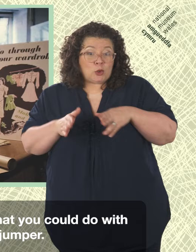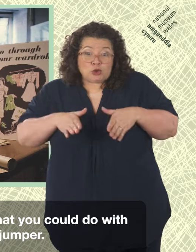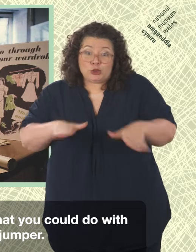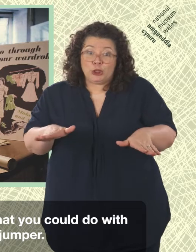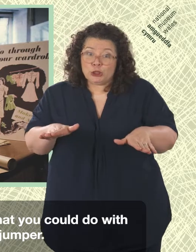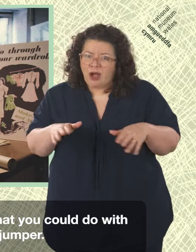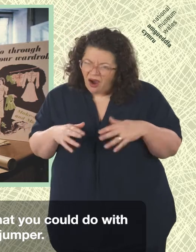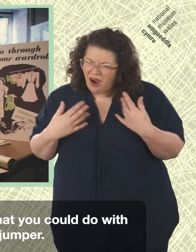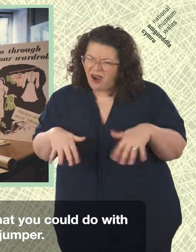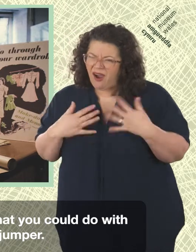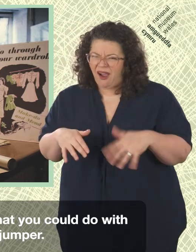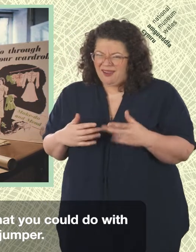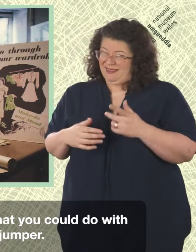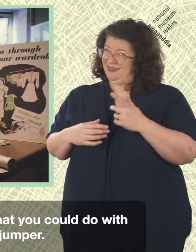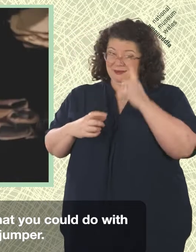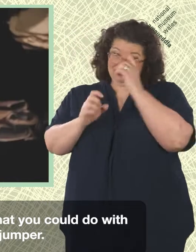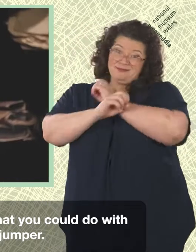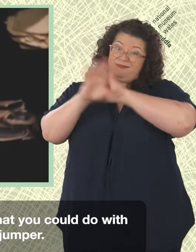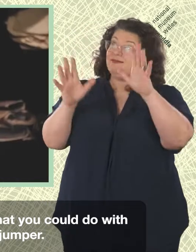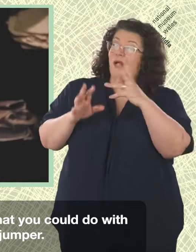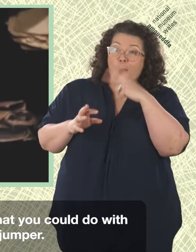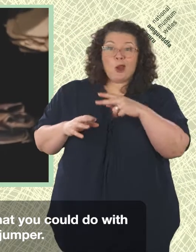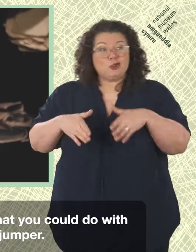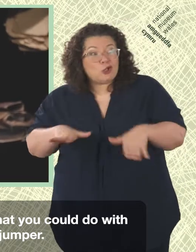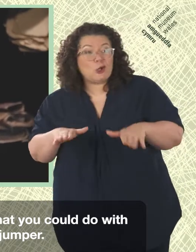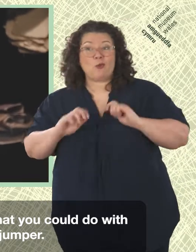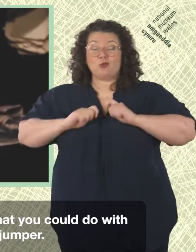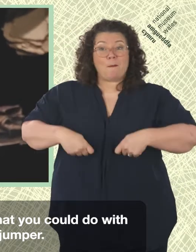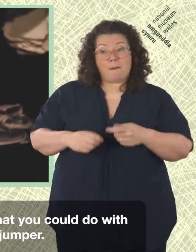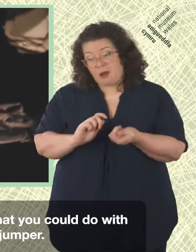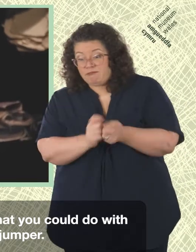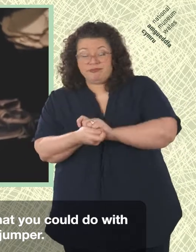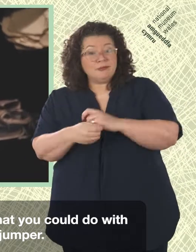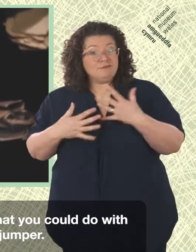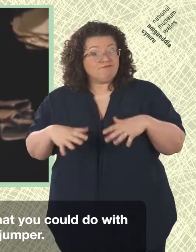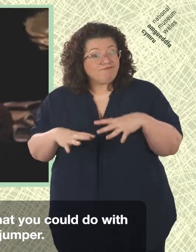of her old skirt. It's amazing what you can do with an old skirt or an old jumper.